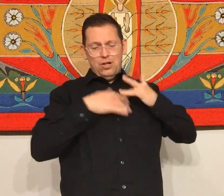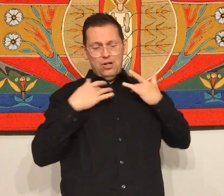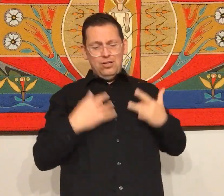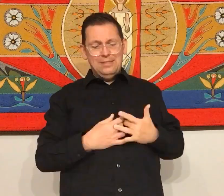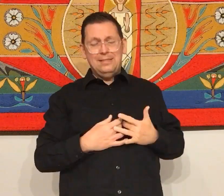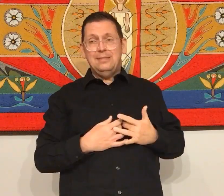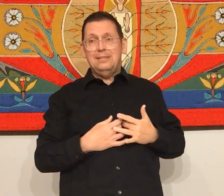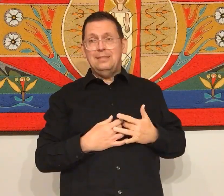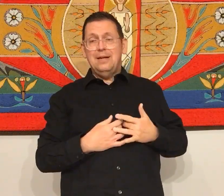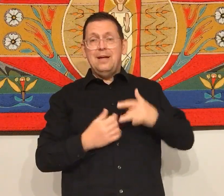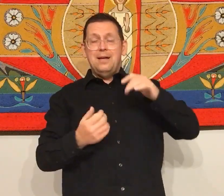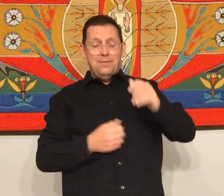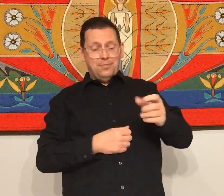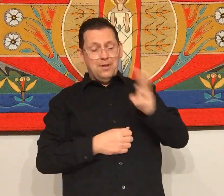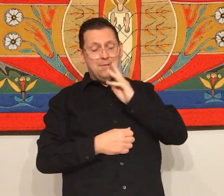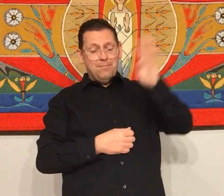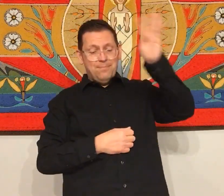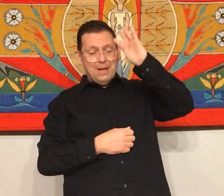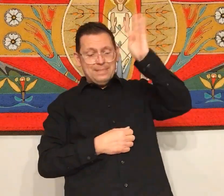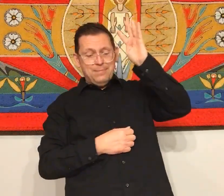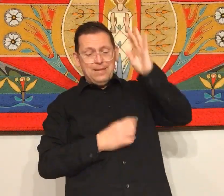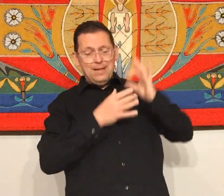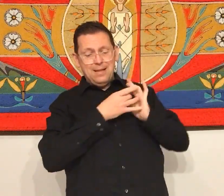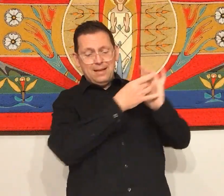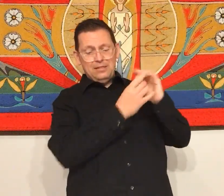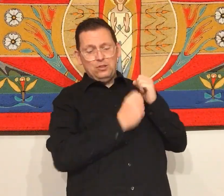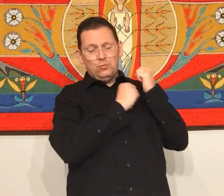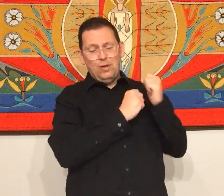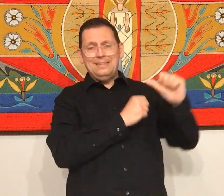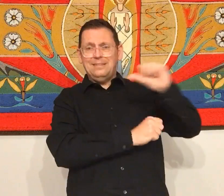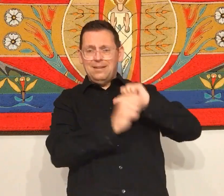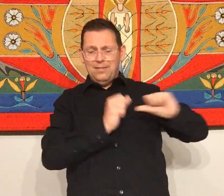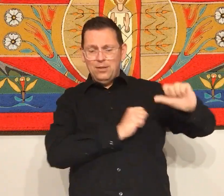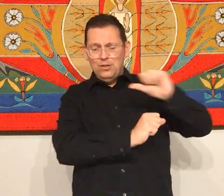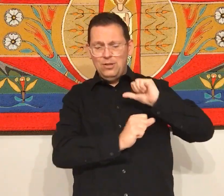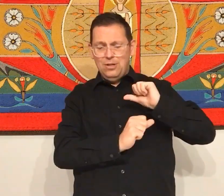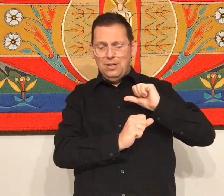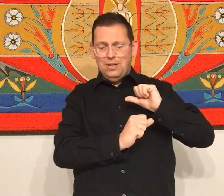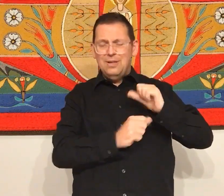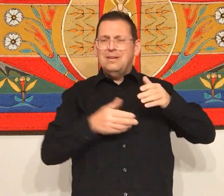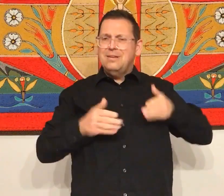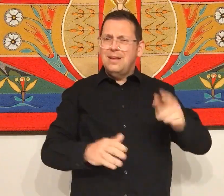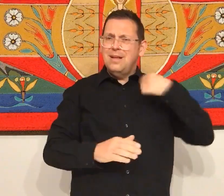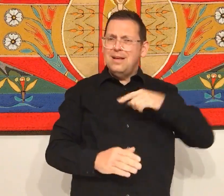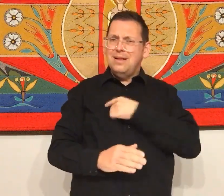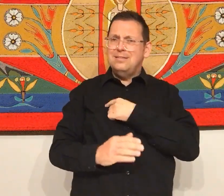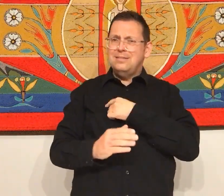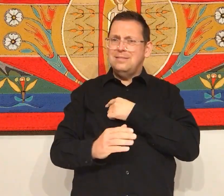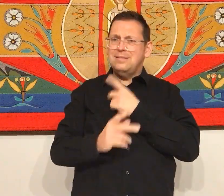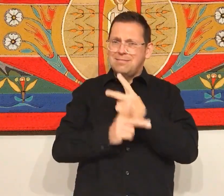our hearts and strengthen the bonds we share with each other through our baptism.